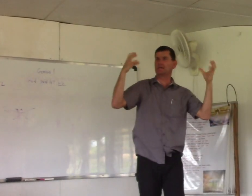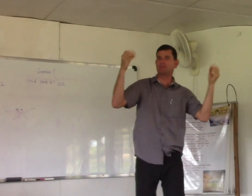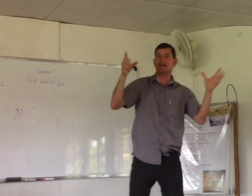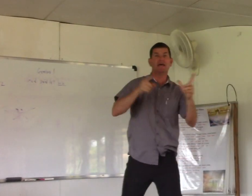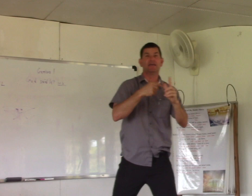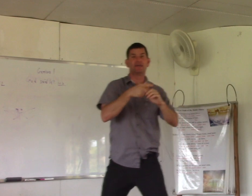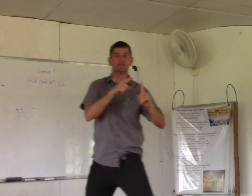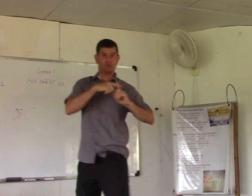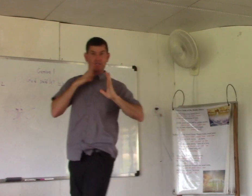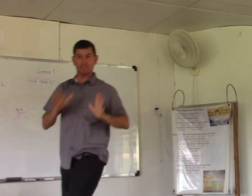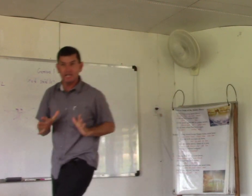Many. And then Christians.